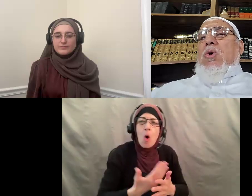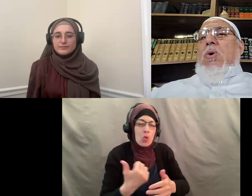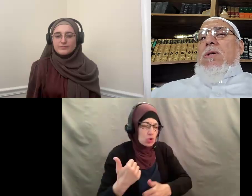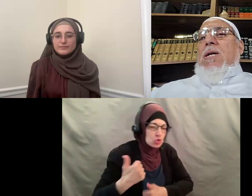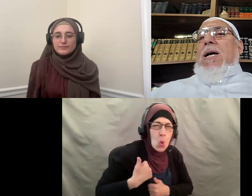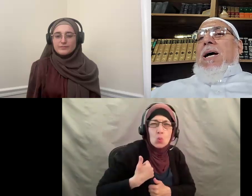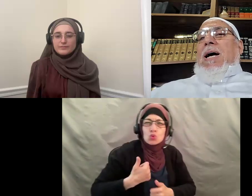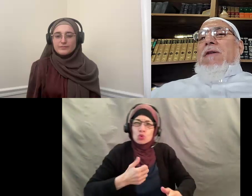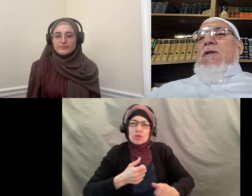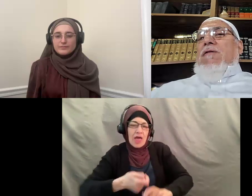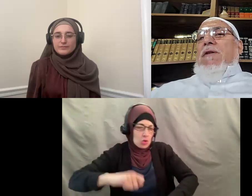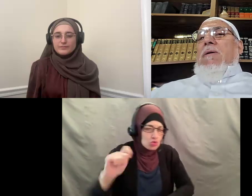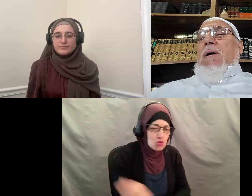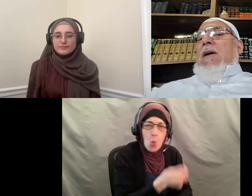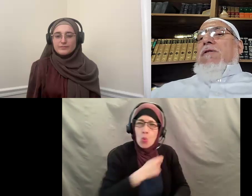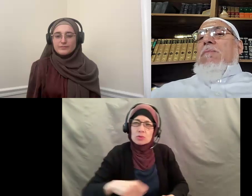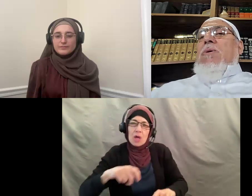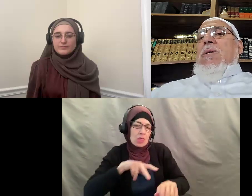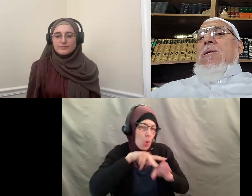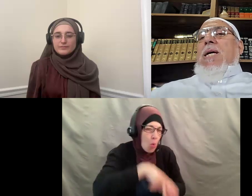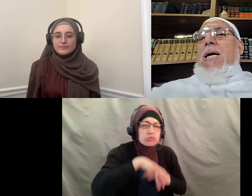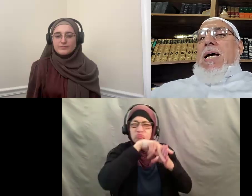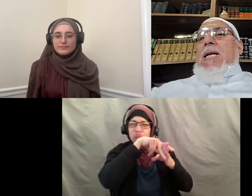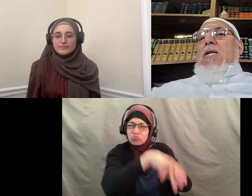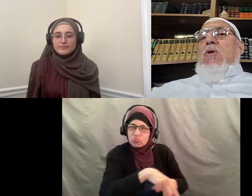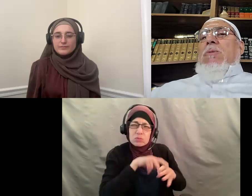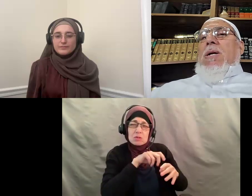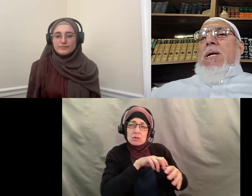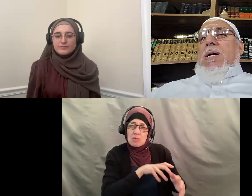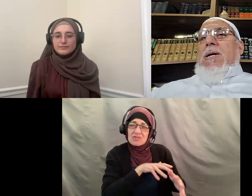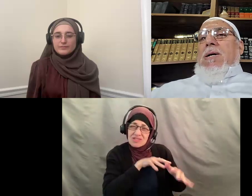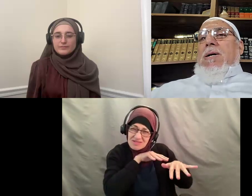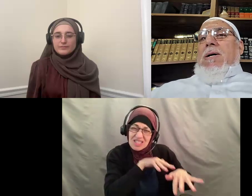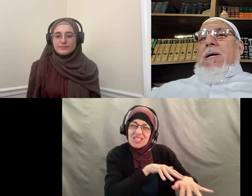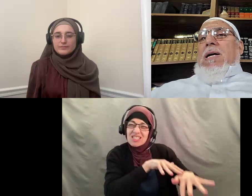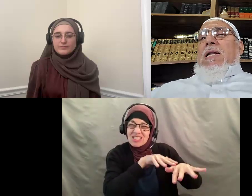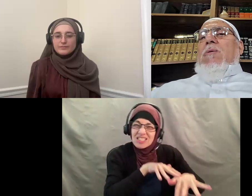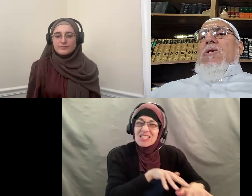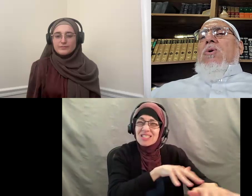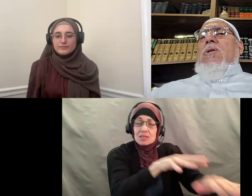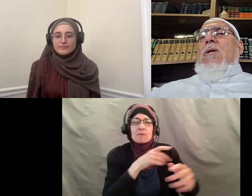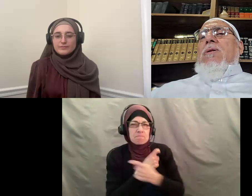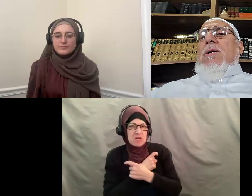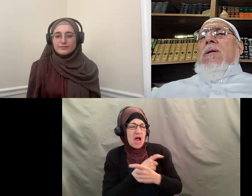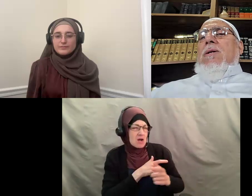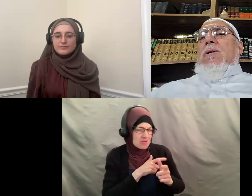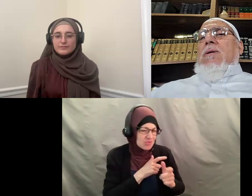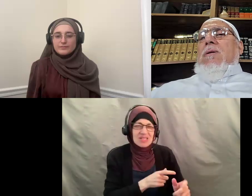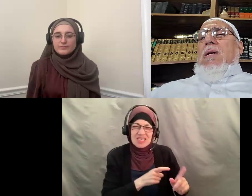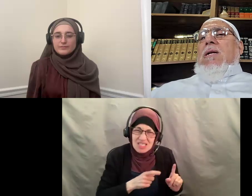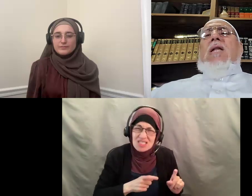and the swords after Pharaoh, after Moses and his community. And they were so